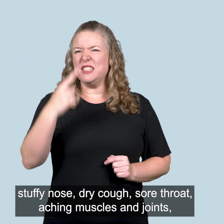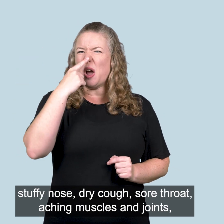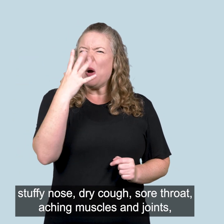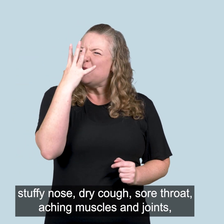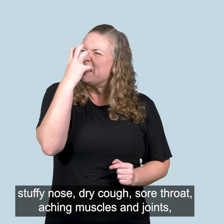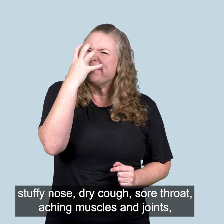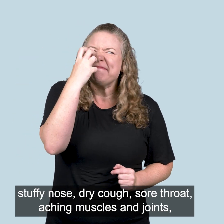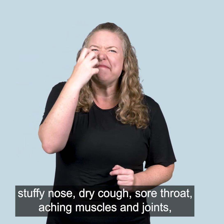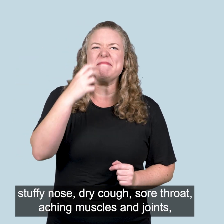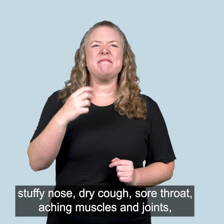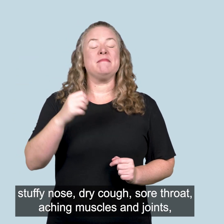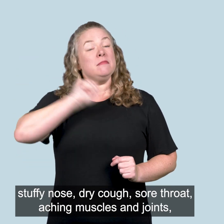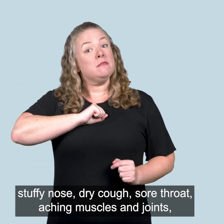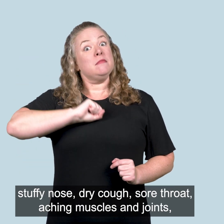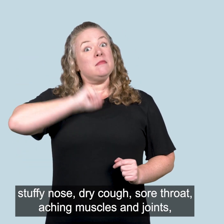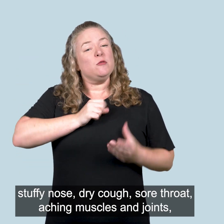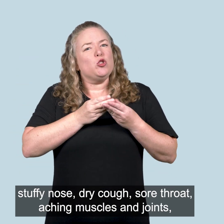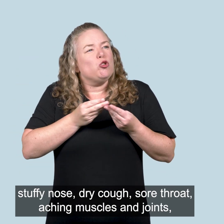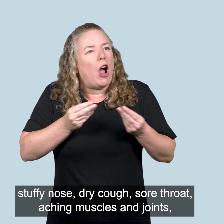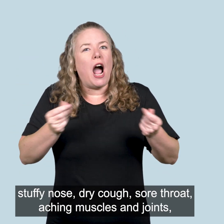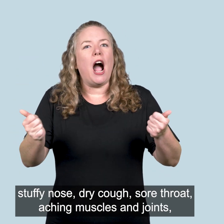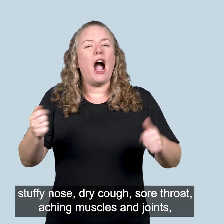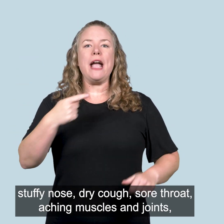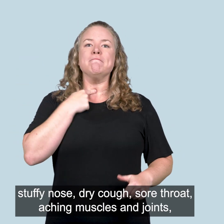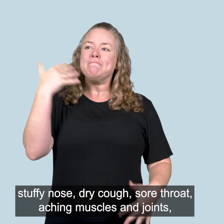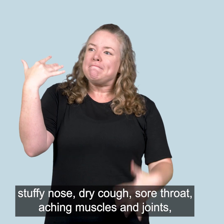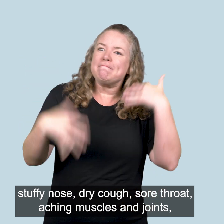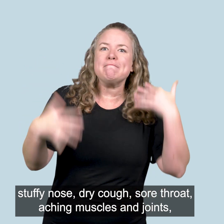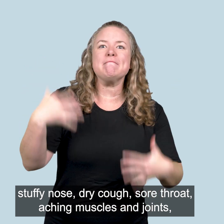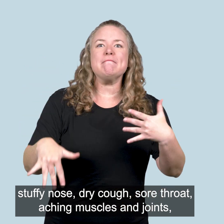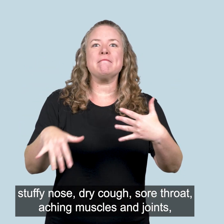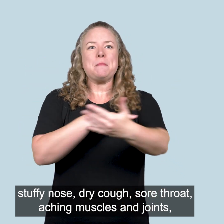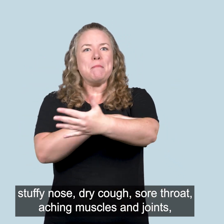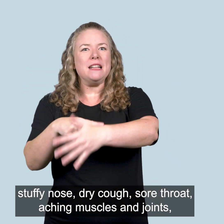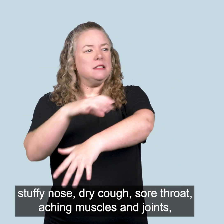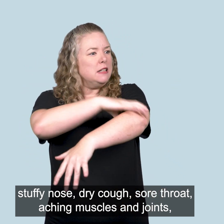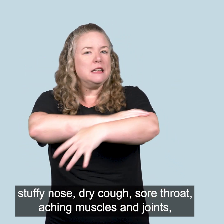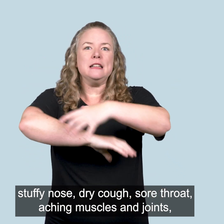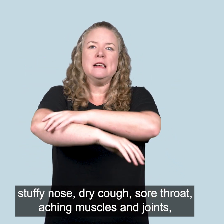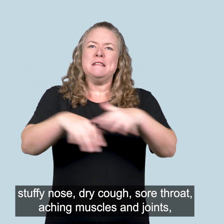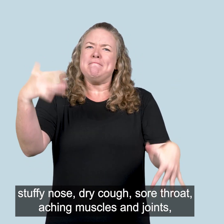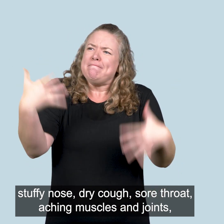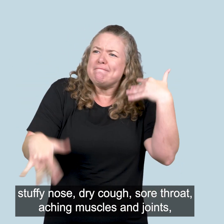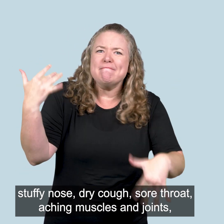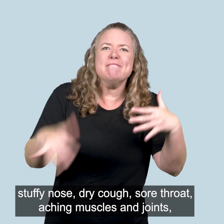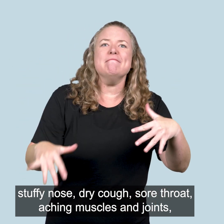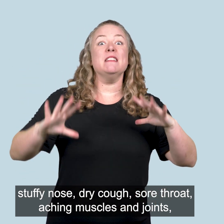stuffy nose, dry cough, sore throat, aching muscles and joints,